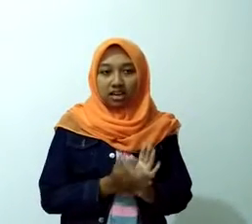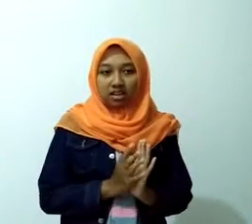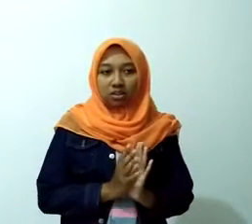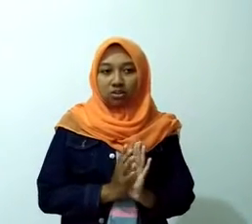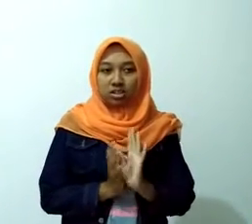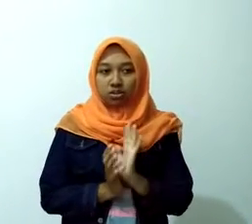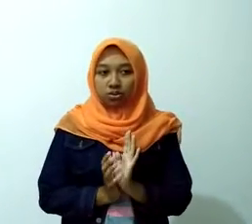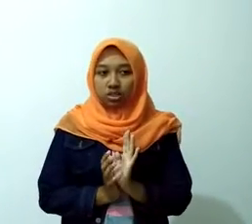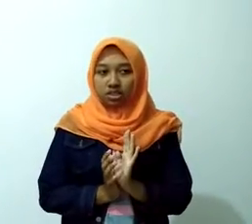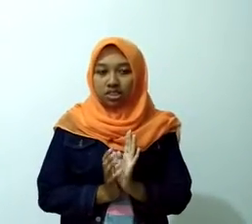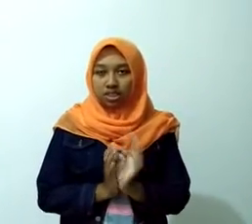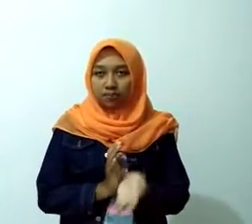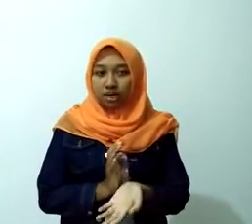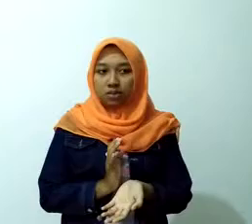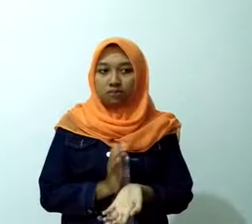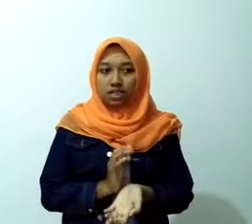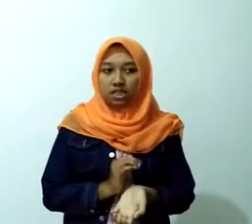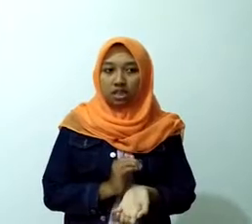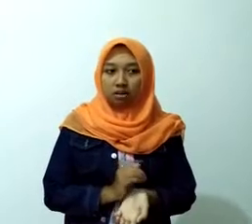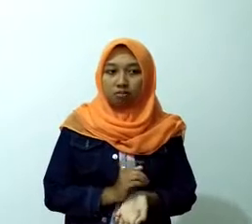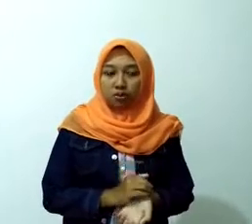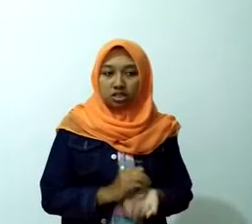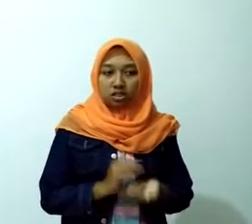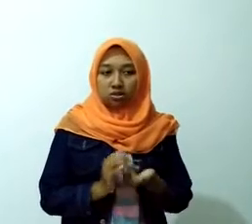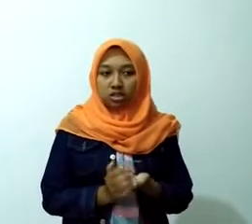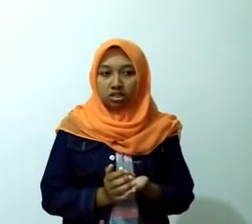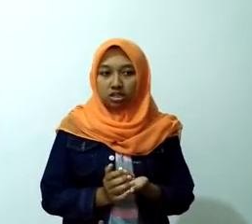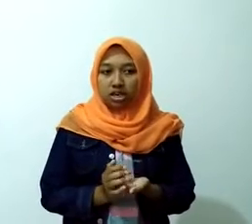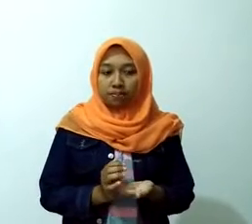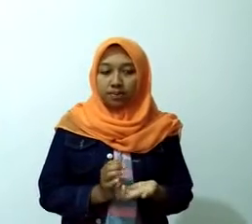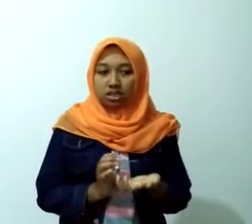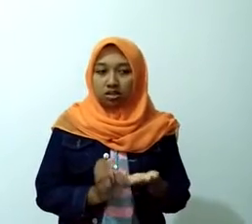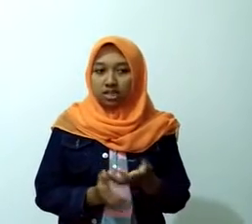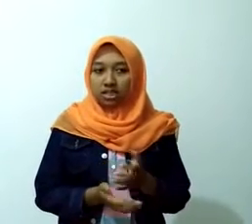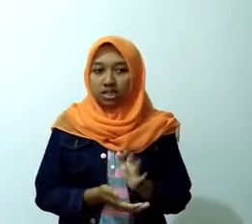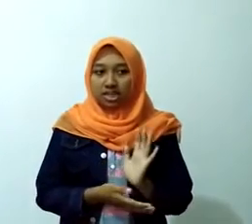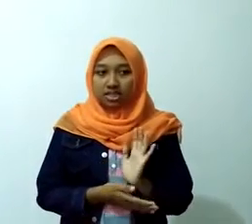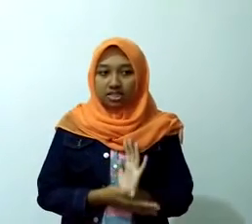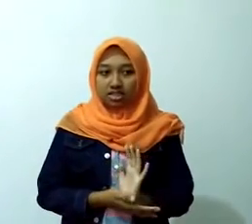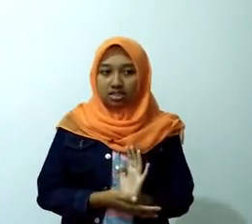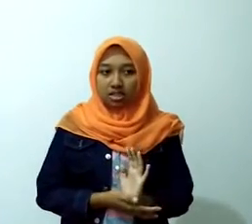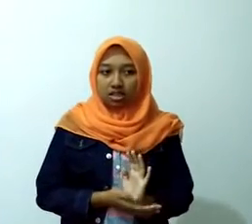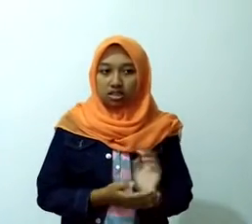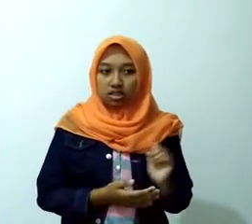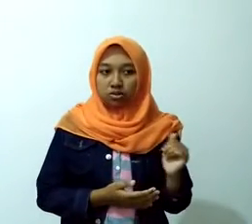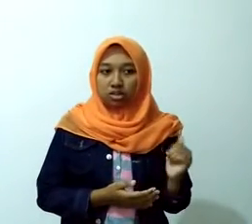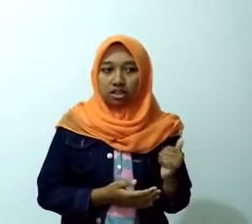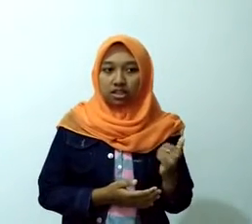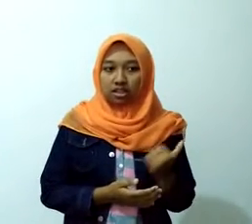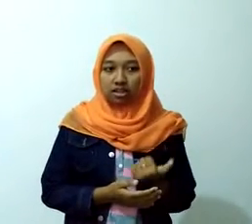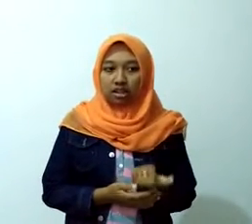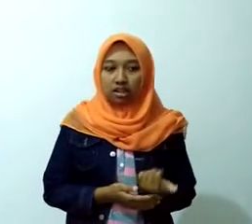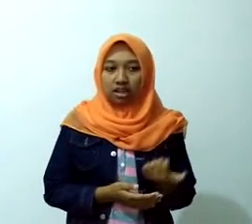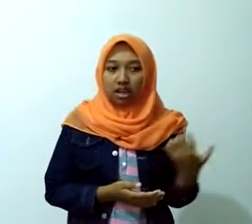facility. Related to the student, the problem is come from the student. Based on the research, the student tell